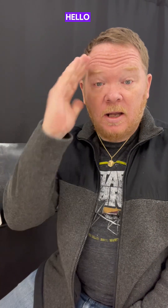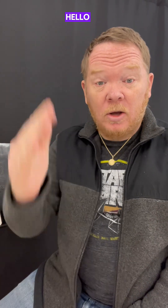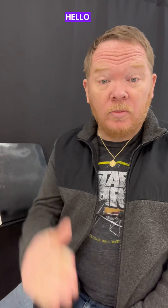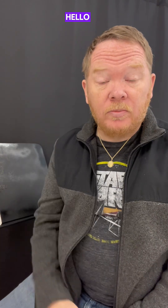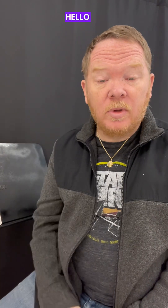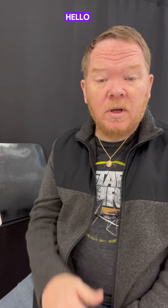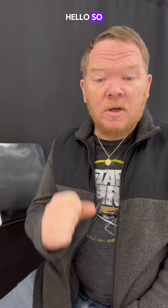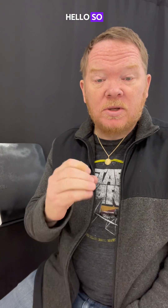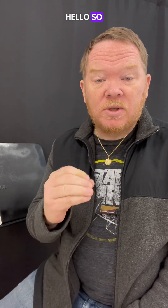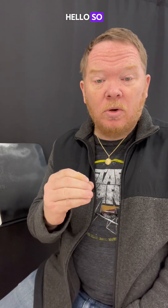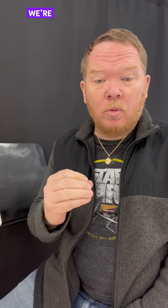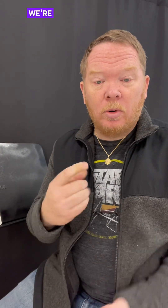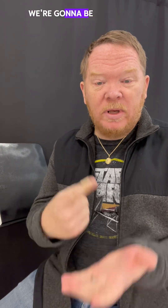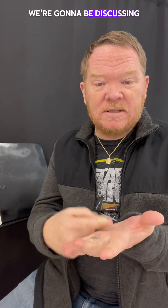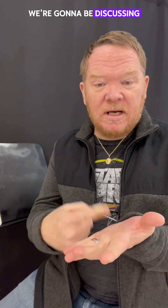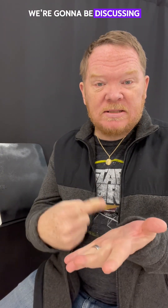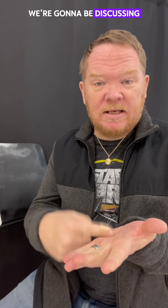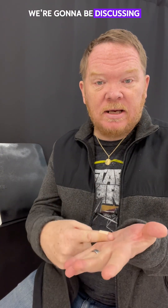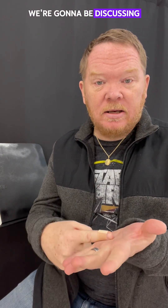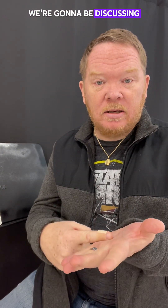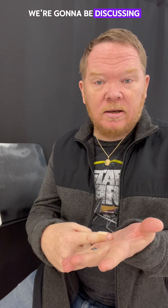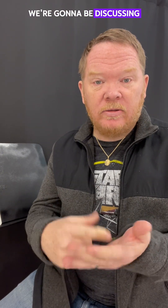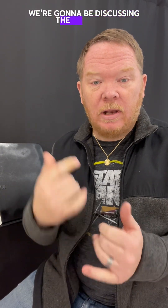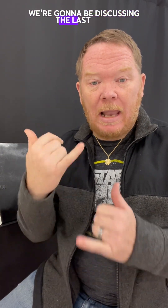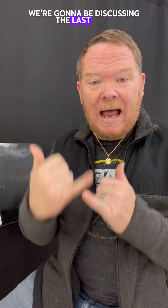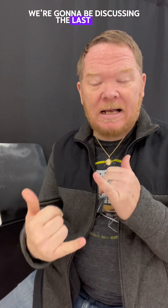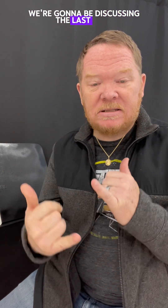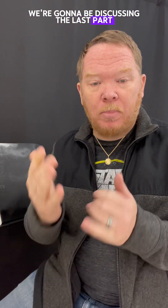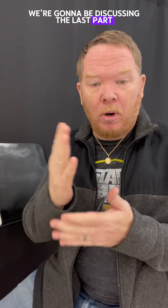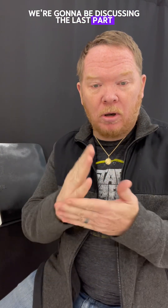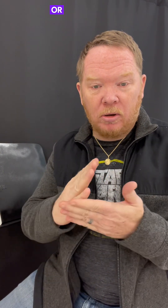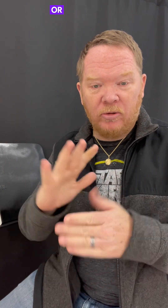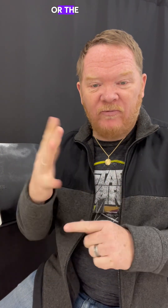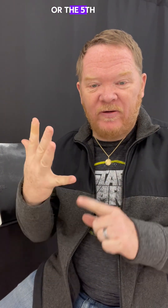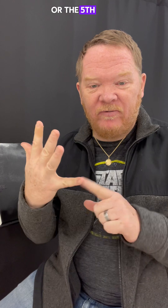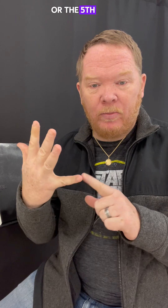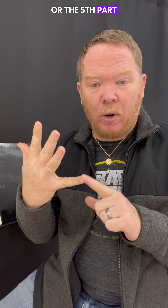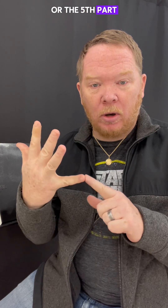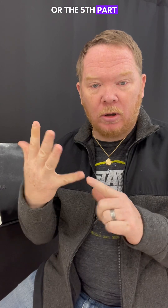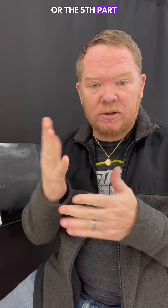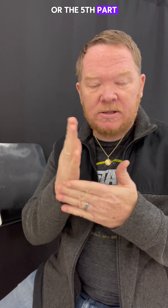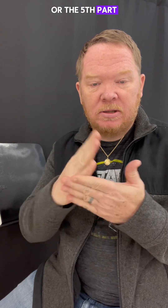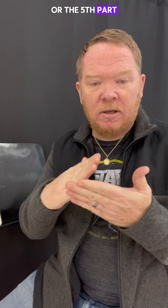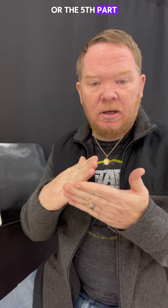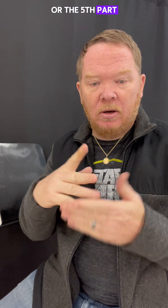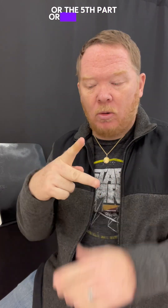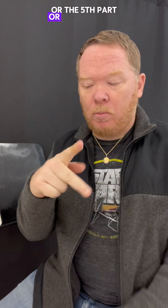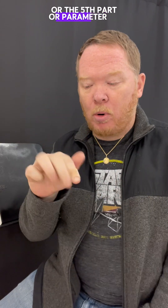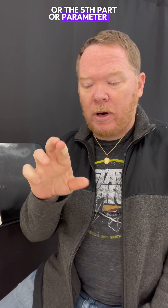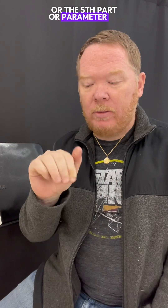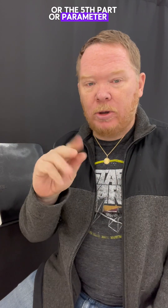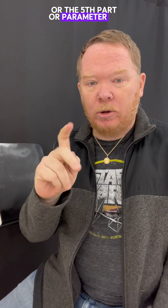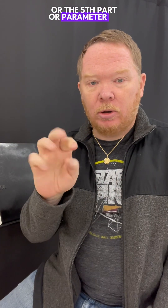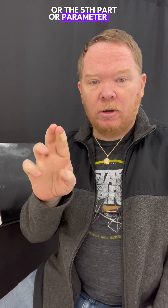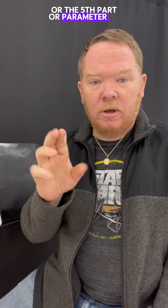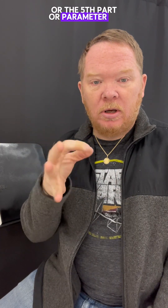Hello. So we're going to be discussing the last part or the fifth part or parameter